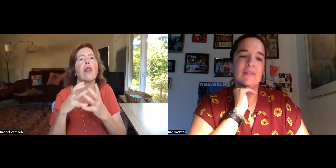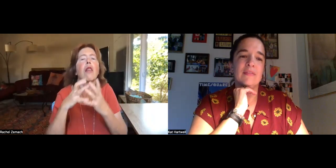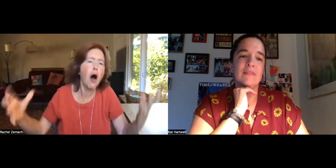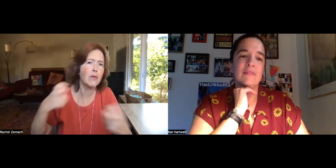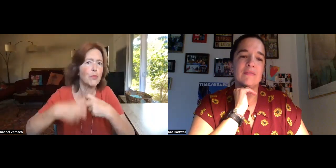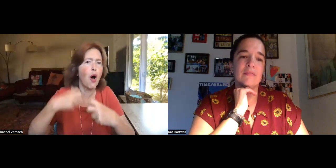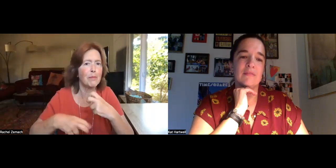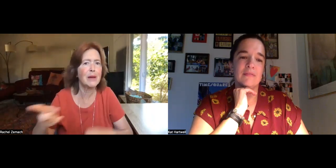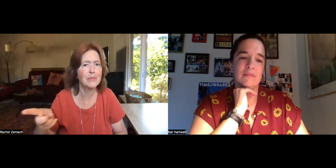Told me.